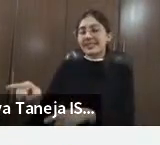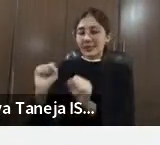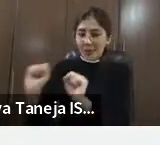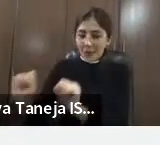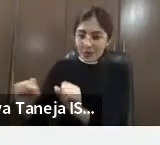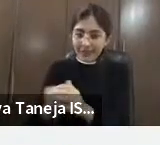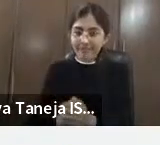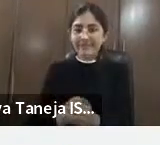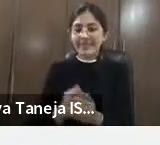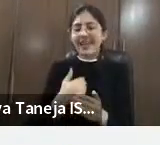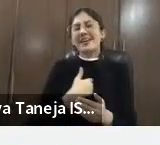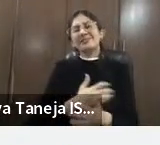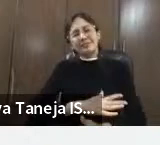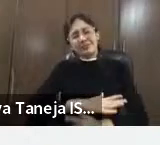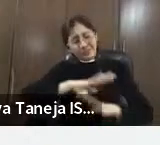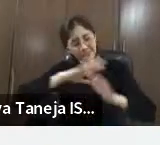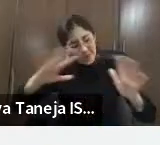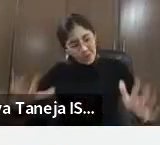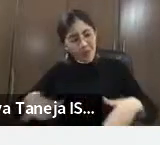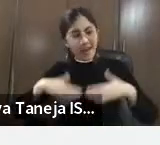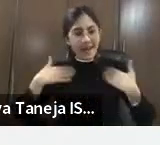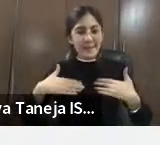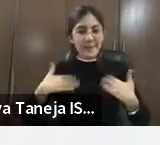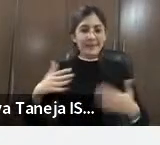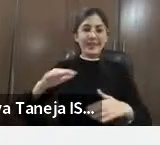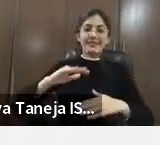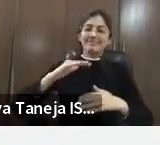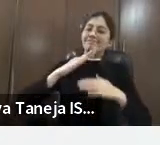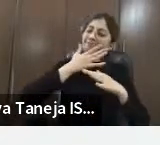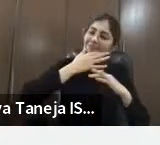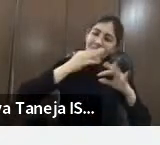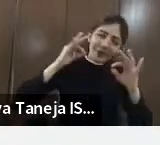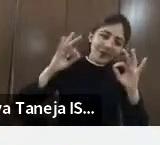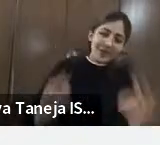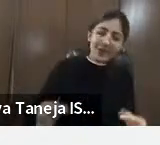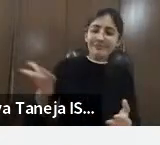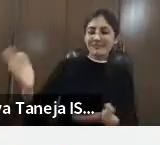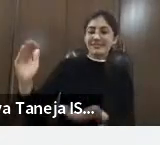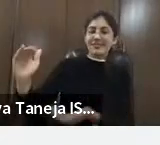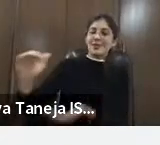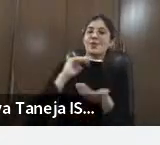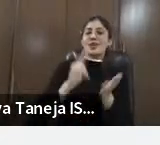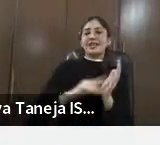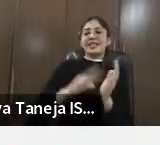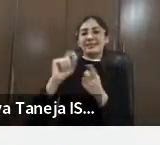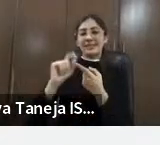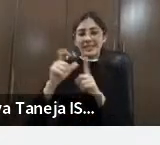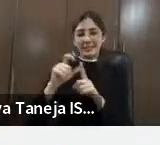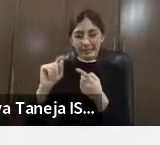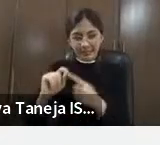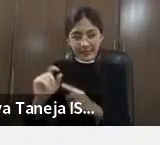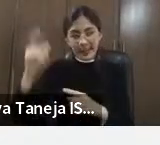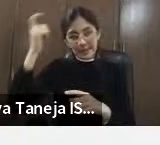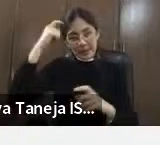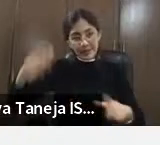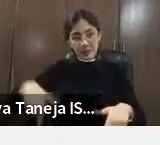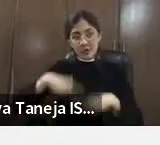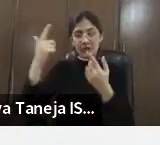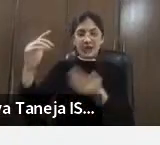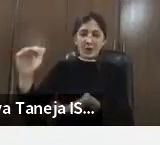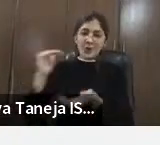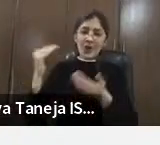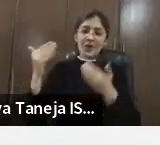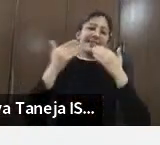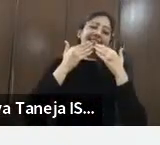I'm so grateful to be winning this incredible NCPEDP Mindtree Helen Keller Award.